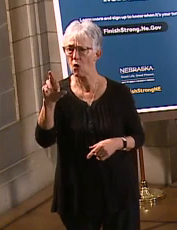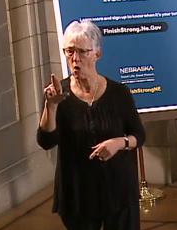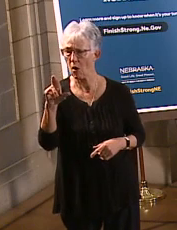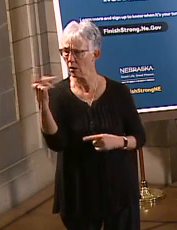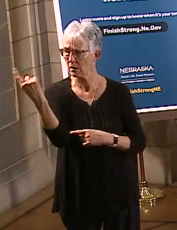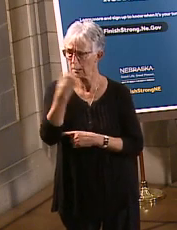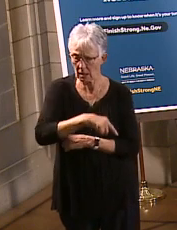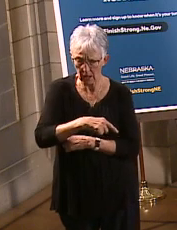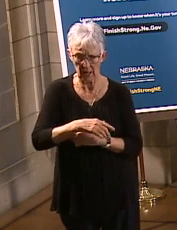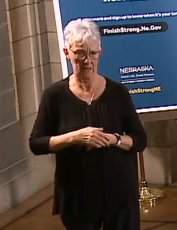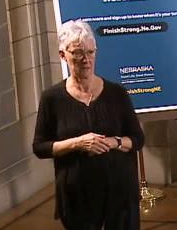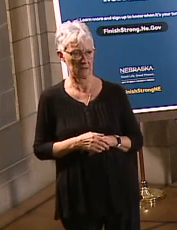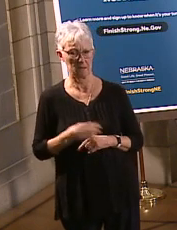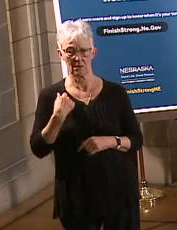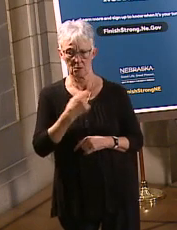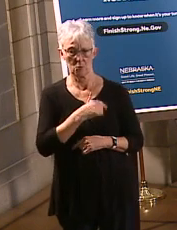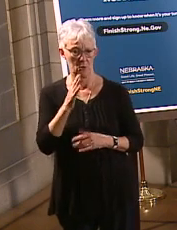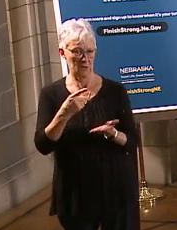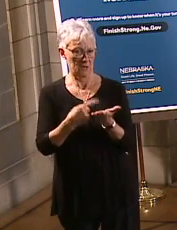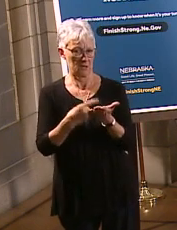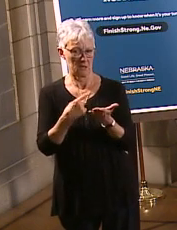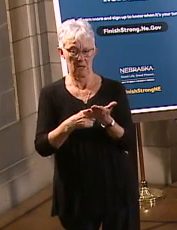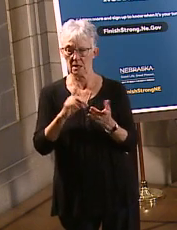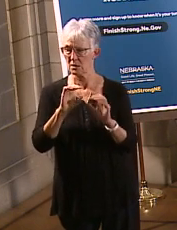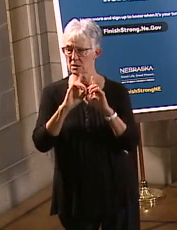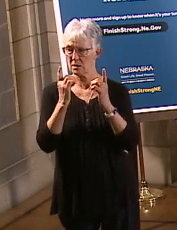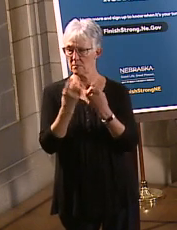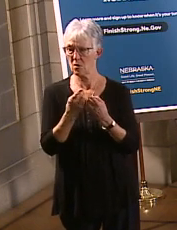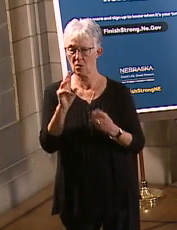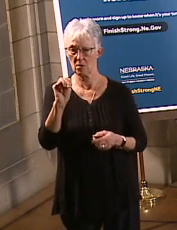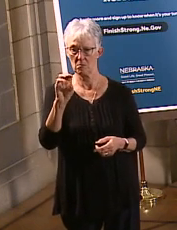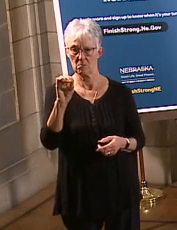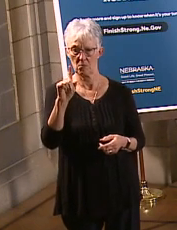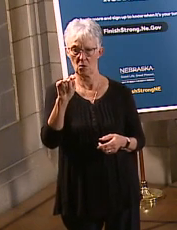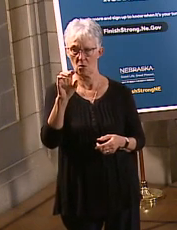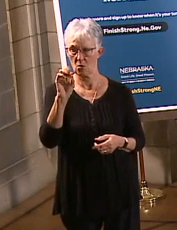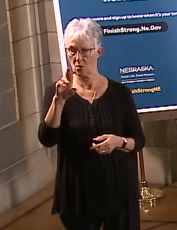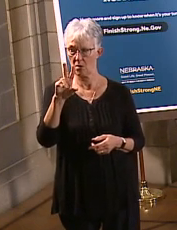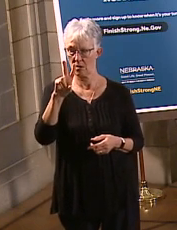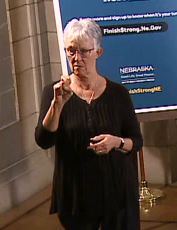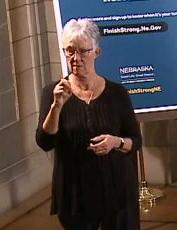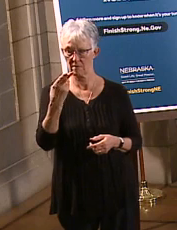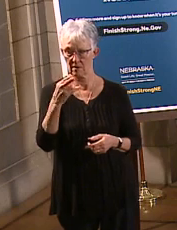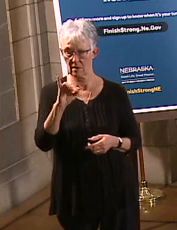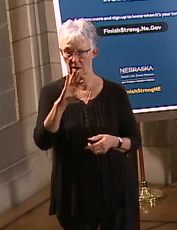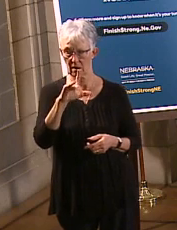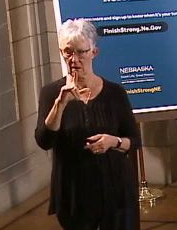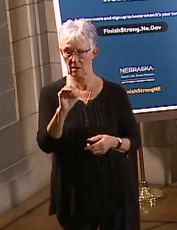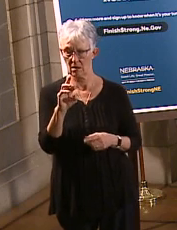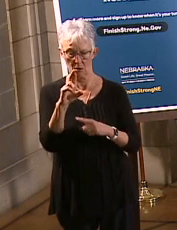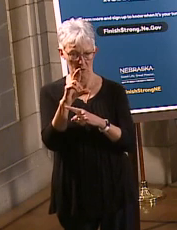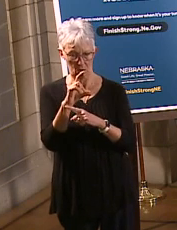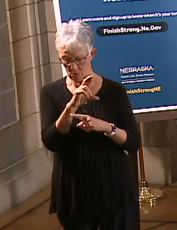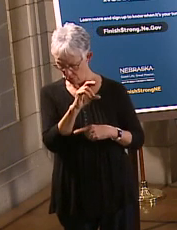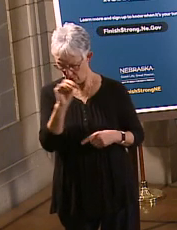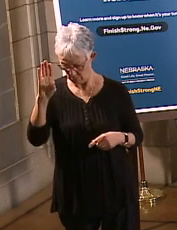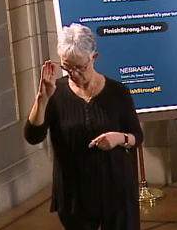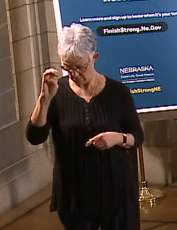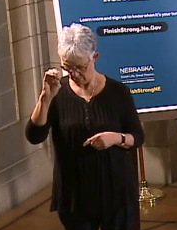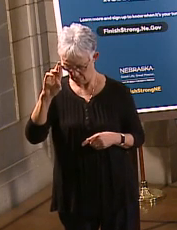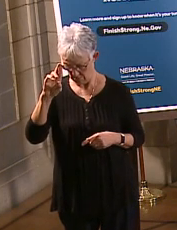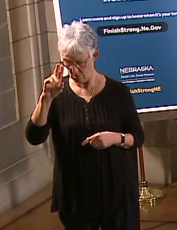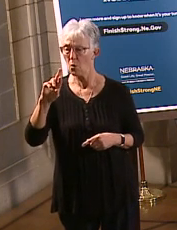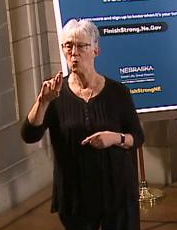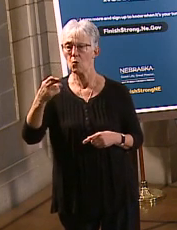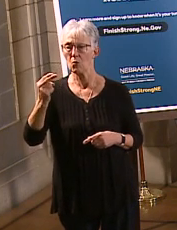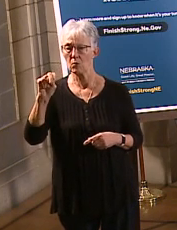by talking about the Department of Motor Vehicles. Rhonda Lamb and her team are working to fulfill that mission for us here at the state of Nebraska,